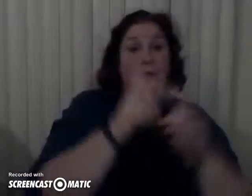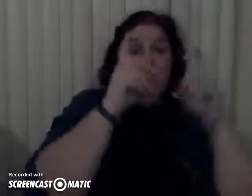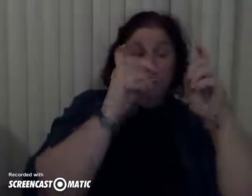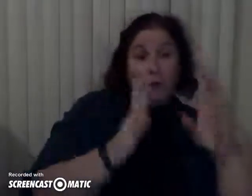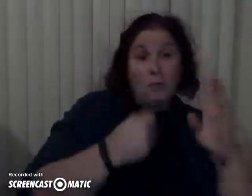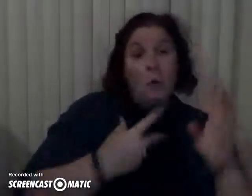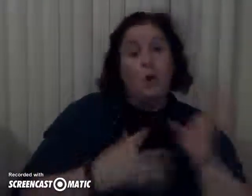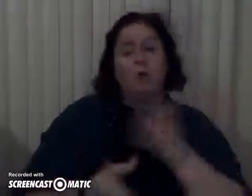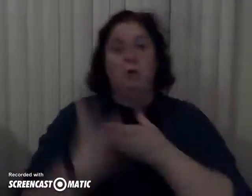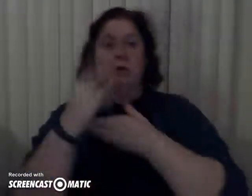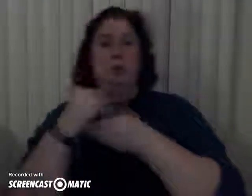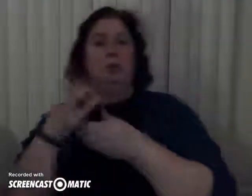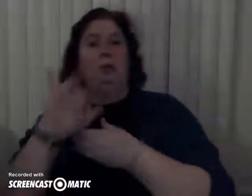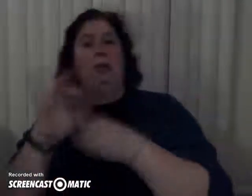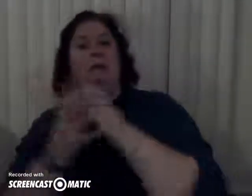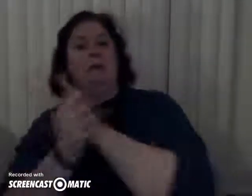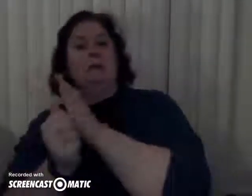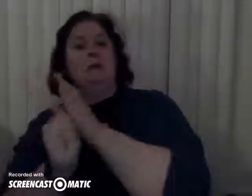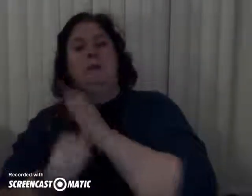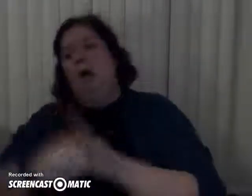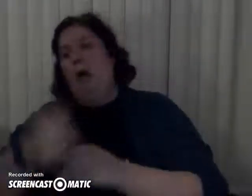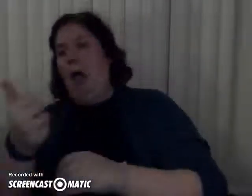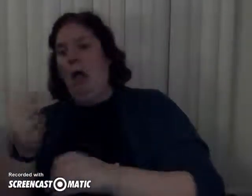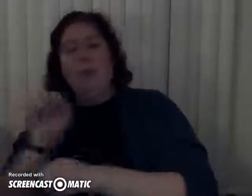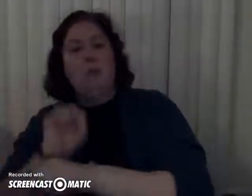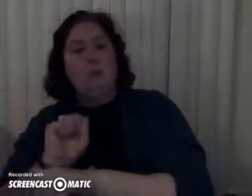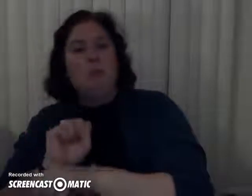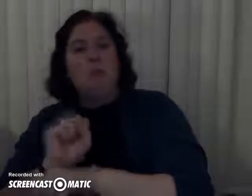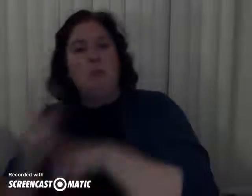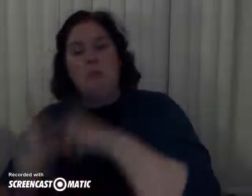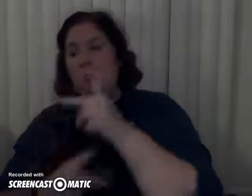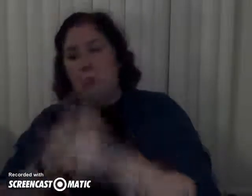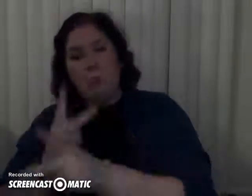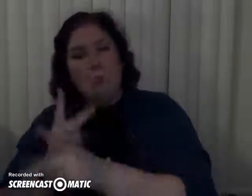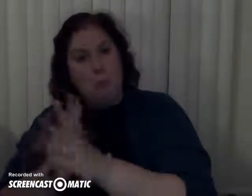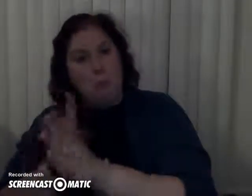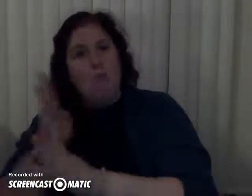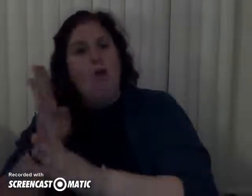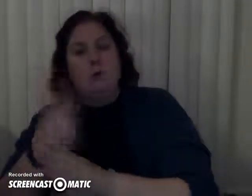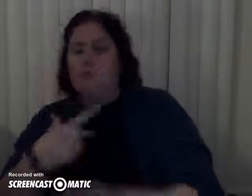those skills with you to your other fields, I think it's really a good skill to have.